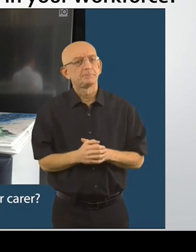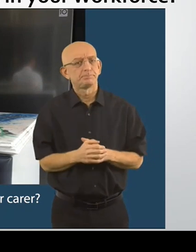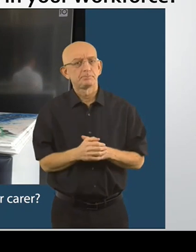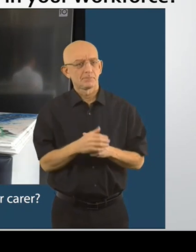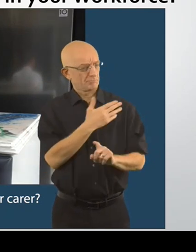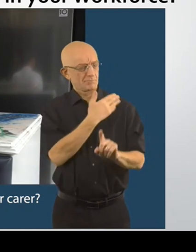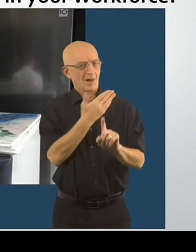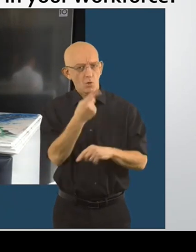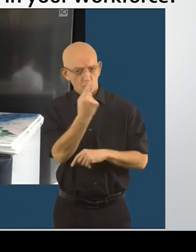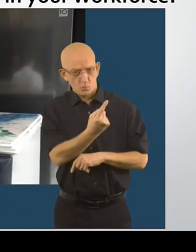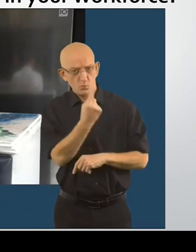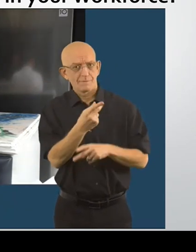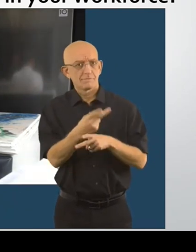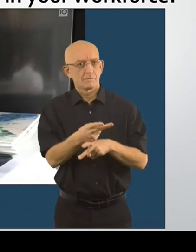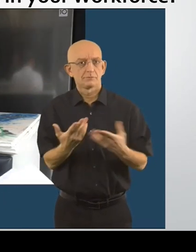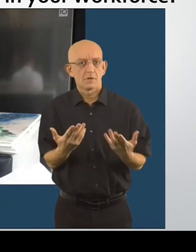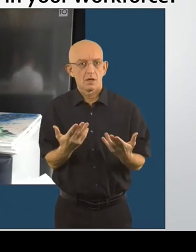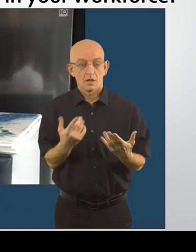a foster carer?